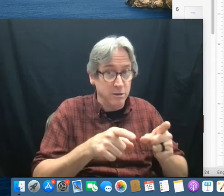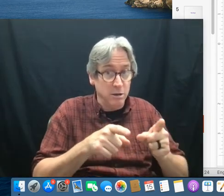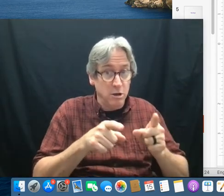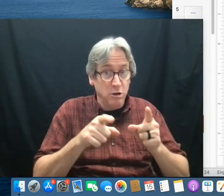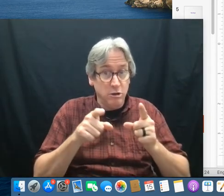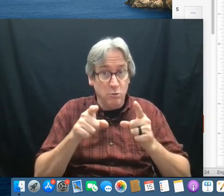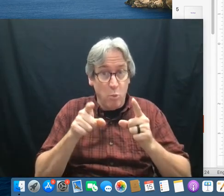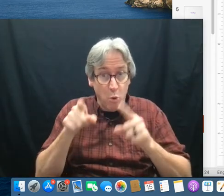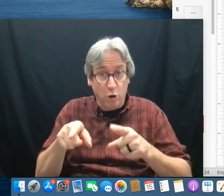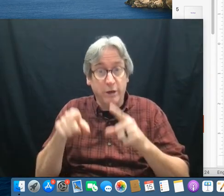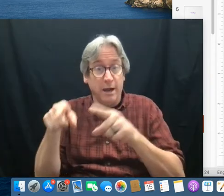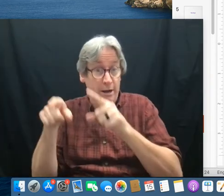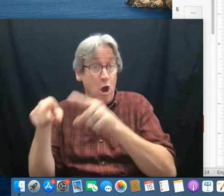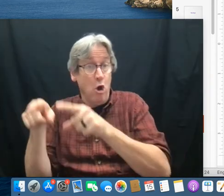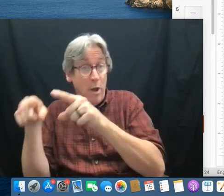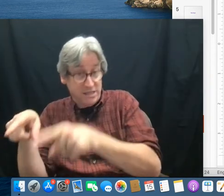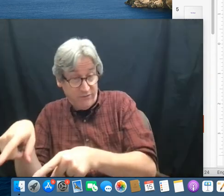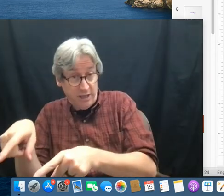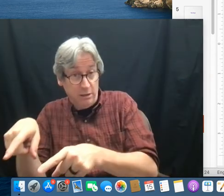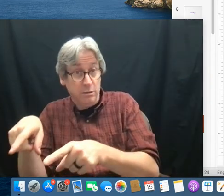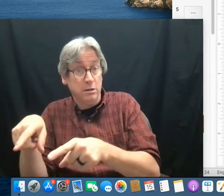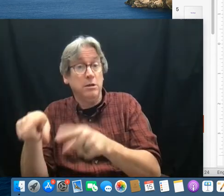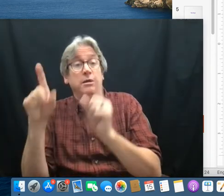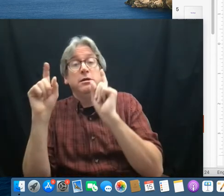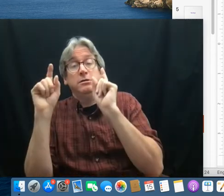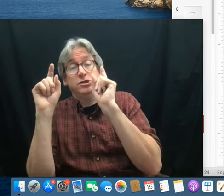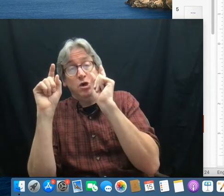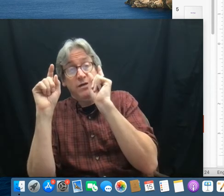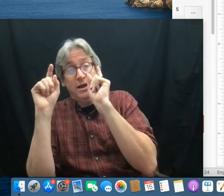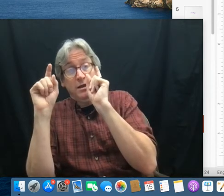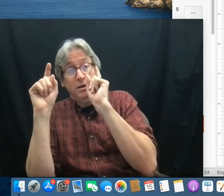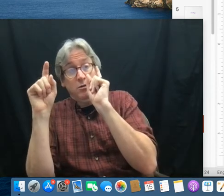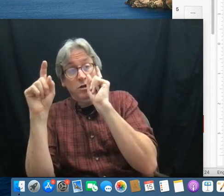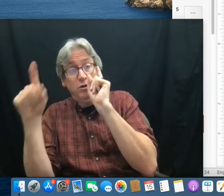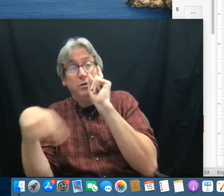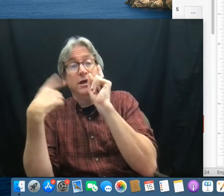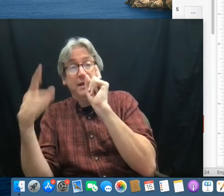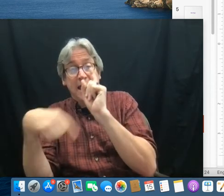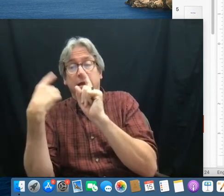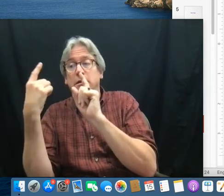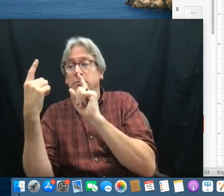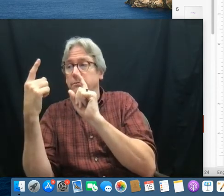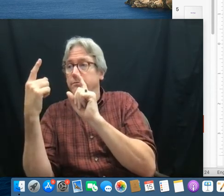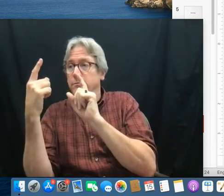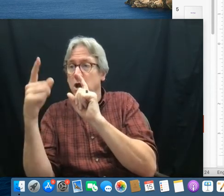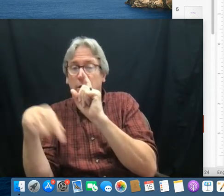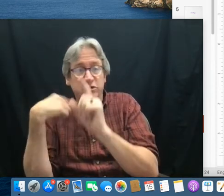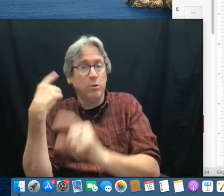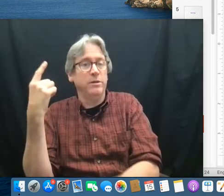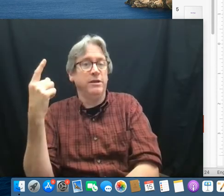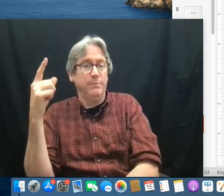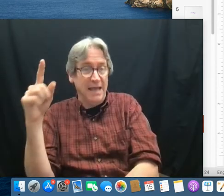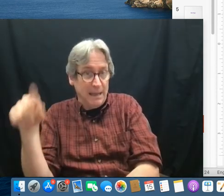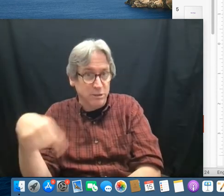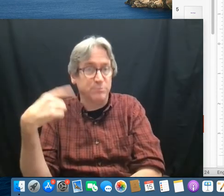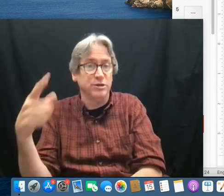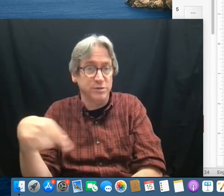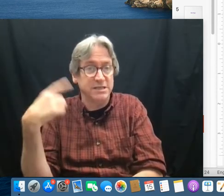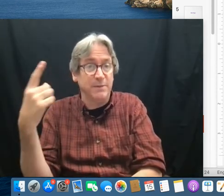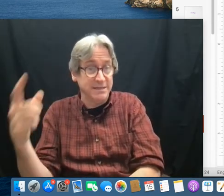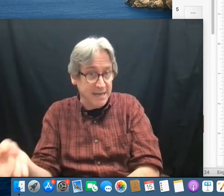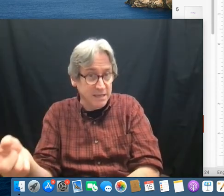ASL. ASL will also use SVO, but you already know that structure. You're already familiar with it. So you don't